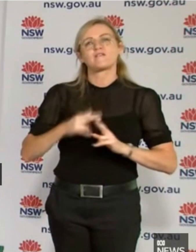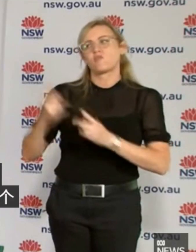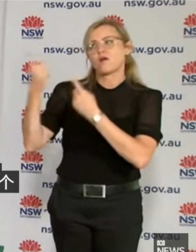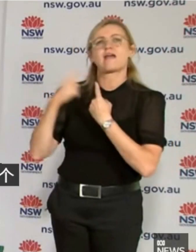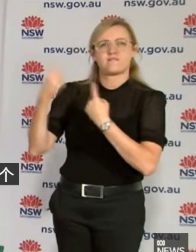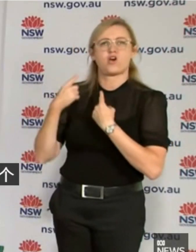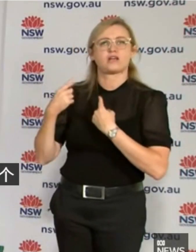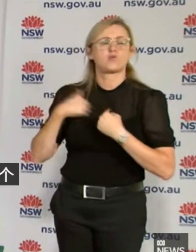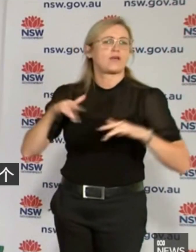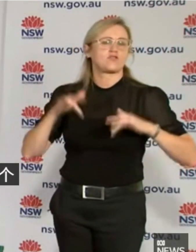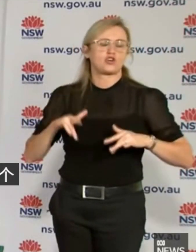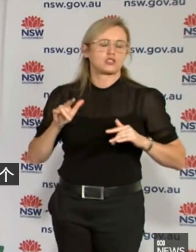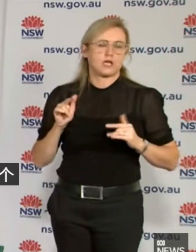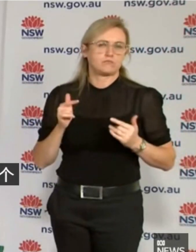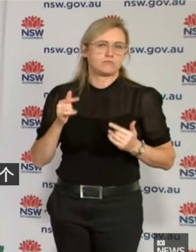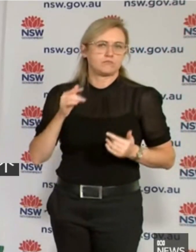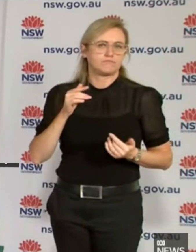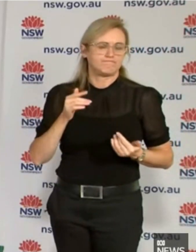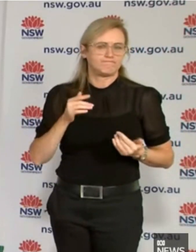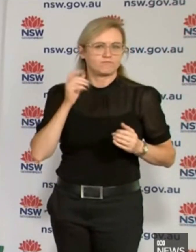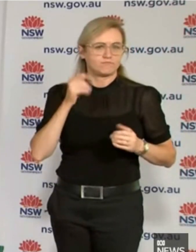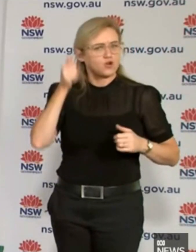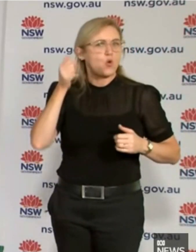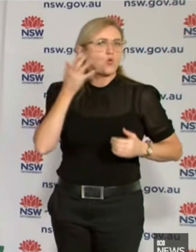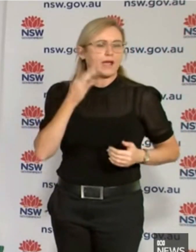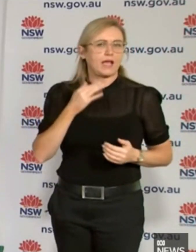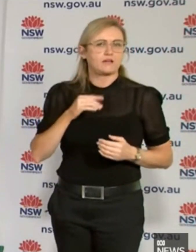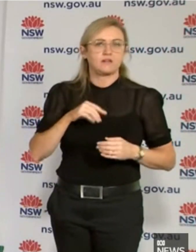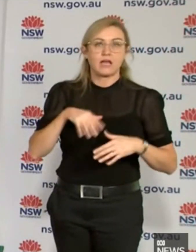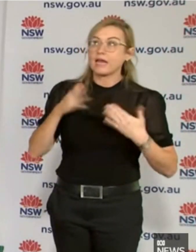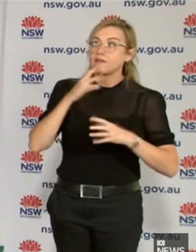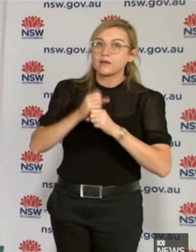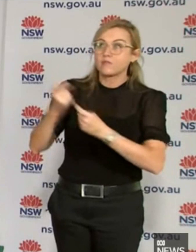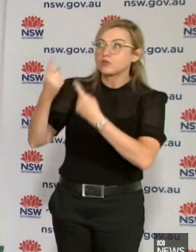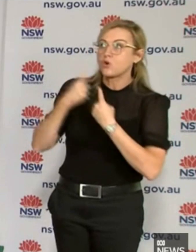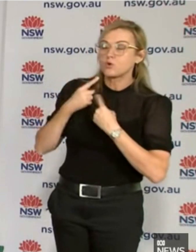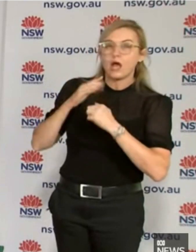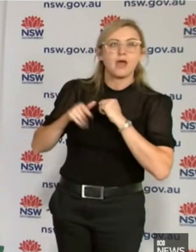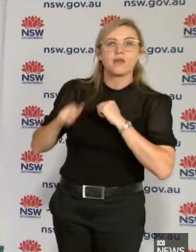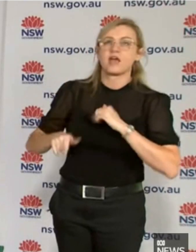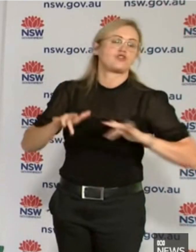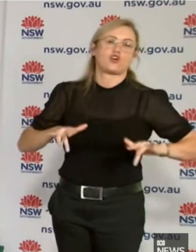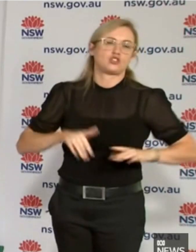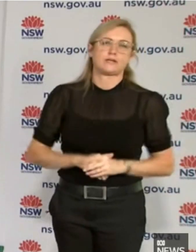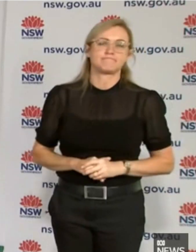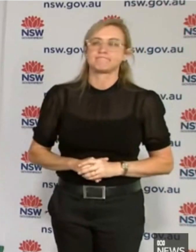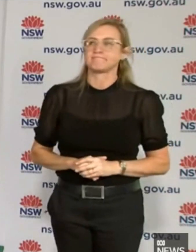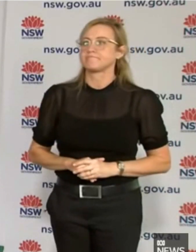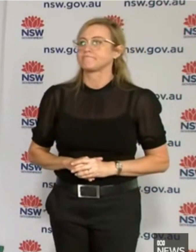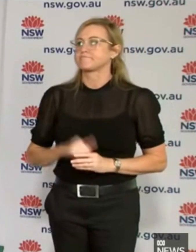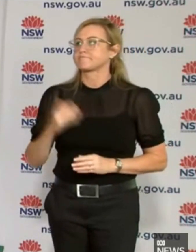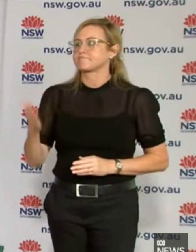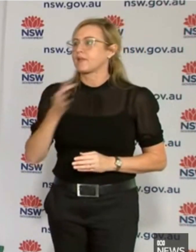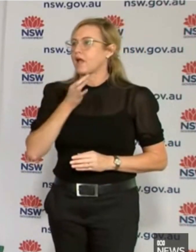haven't reached that stage, and there's been no clarity given to the government at this point about that. Mr. Hazzard, in terms of when we reach 70%,